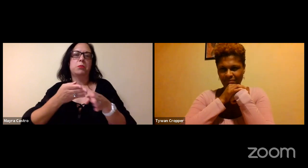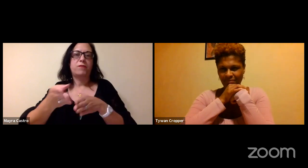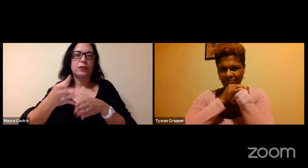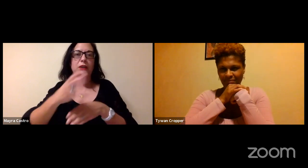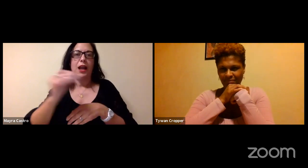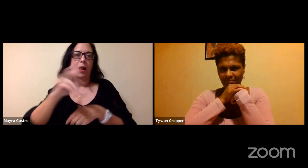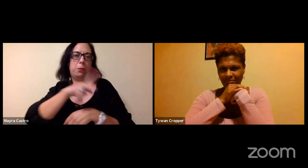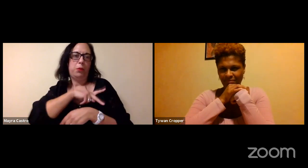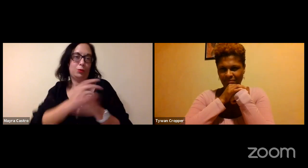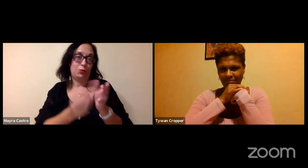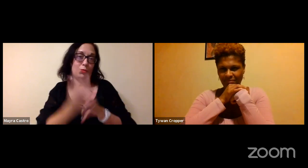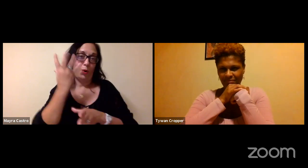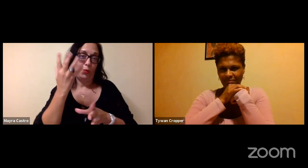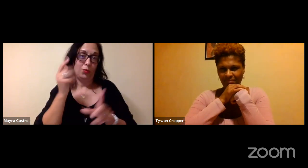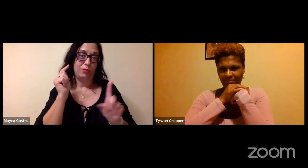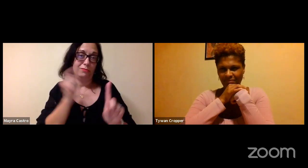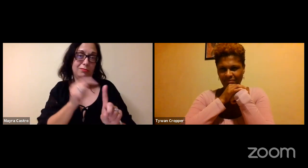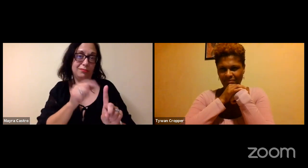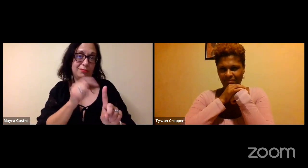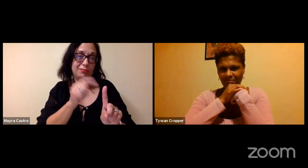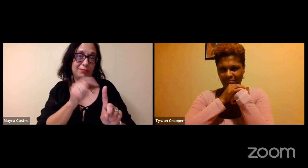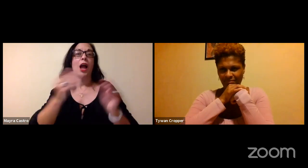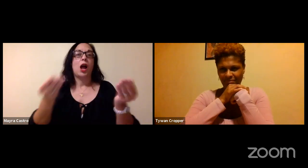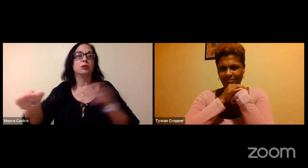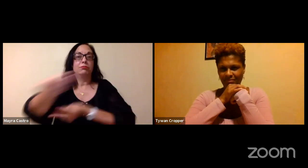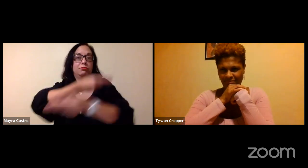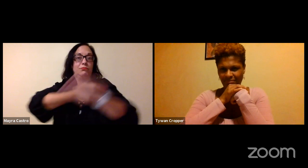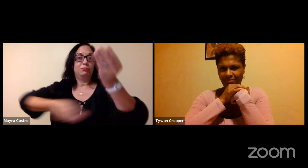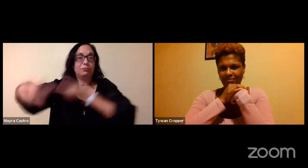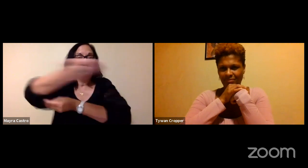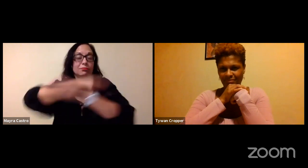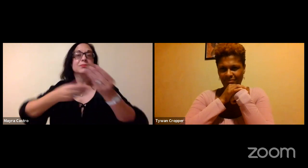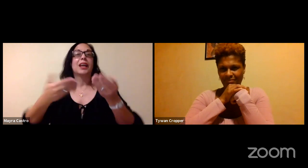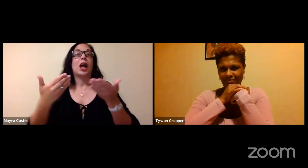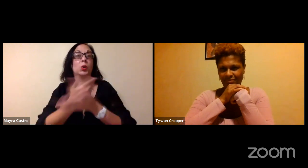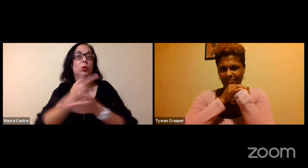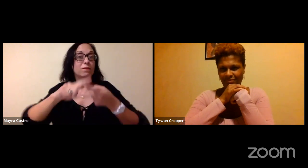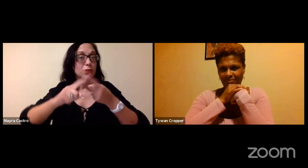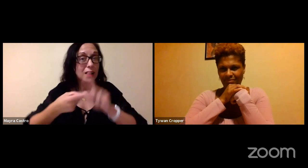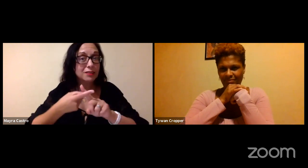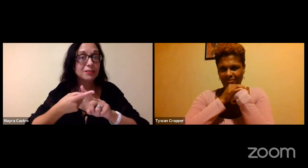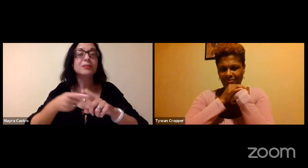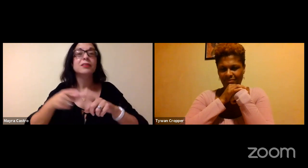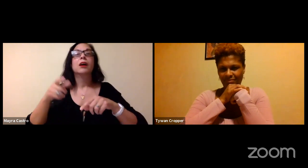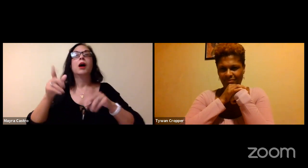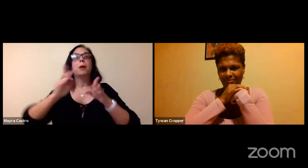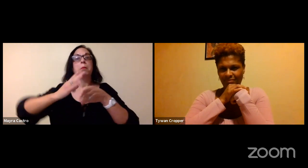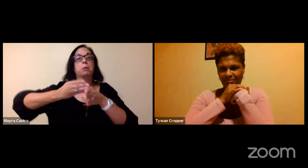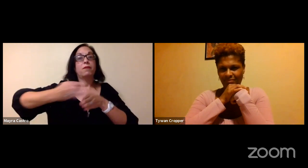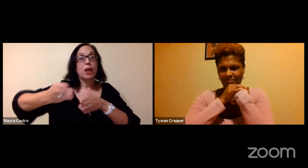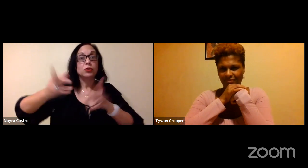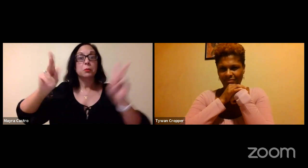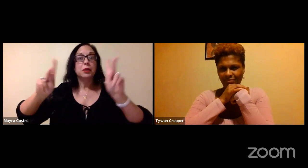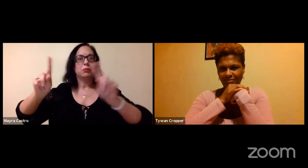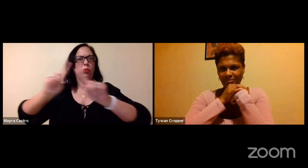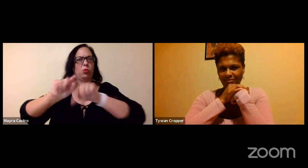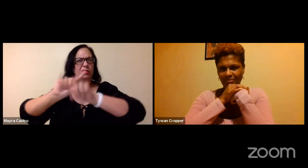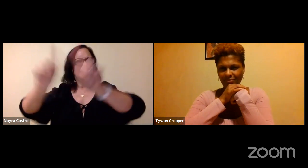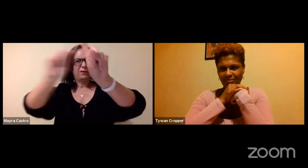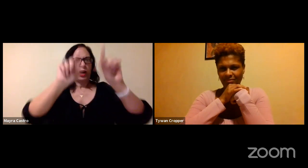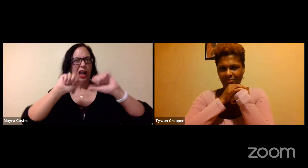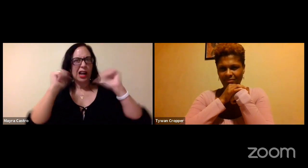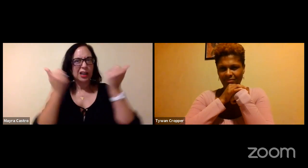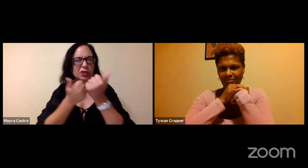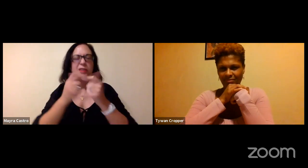that helped me to improve my personal and professional growth. Being able to